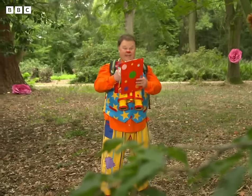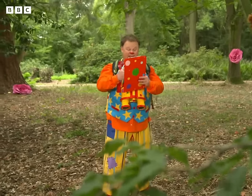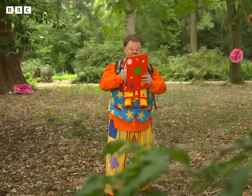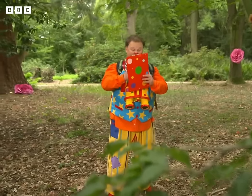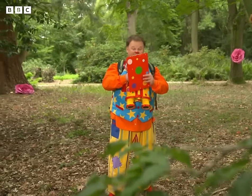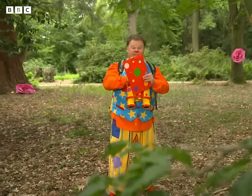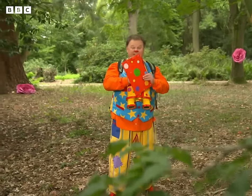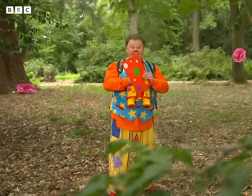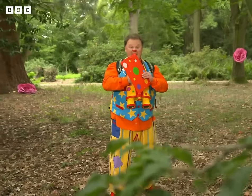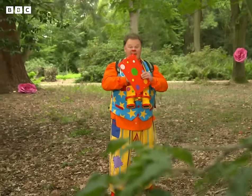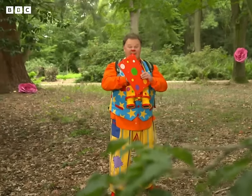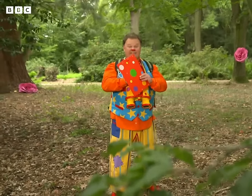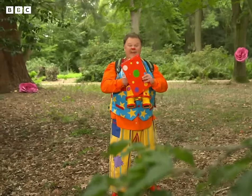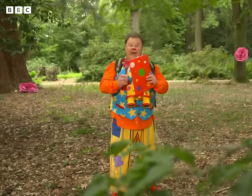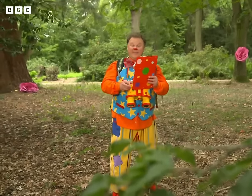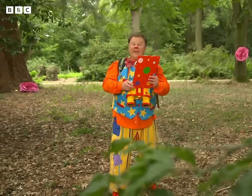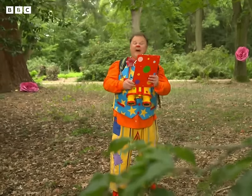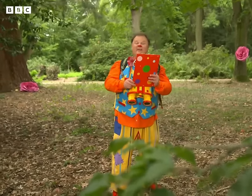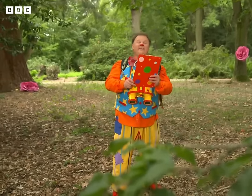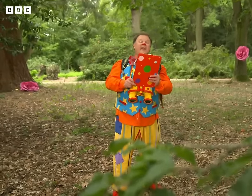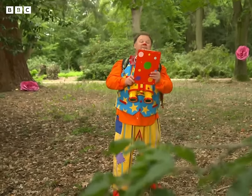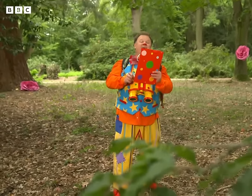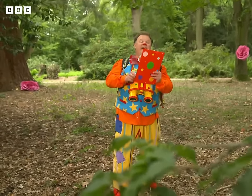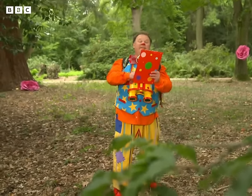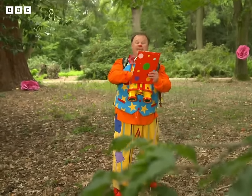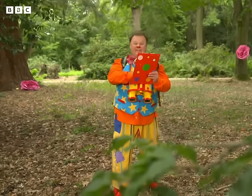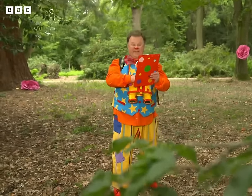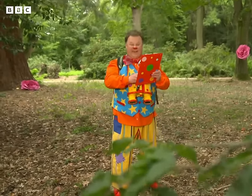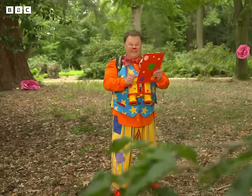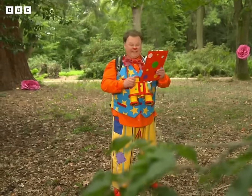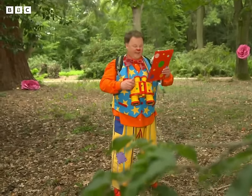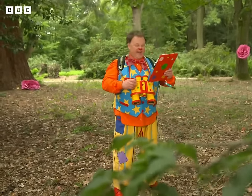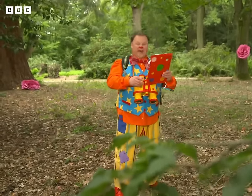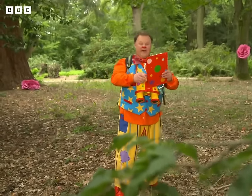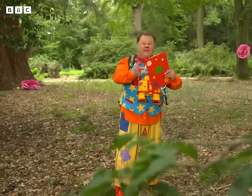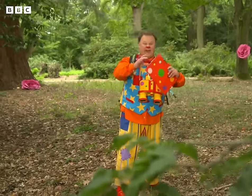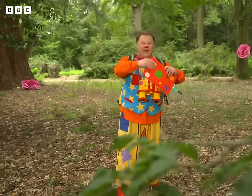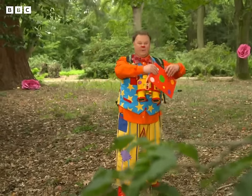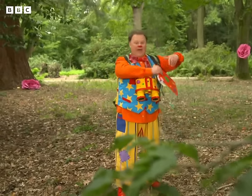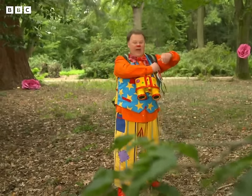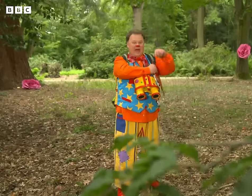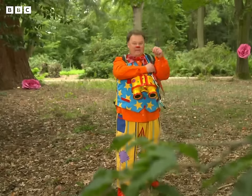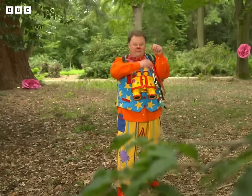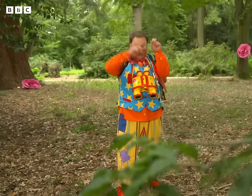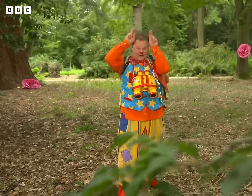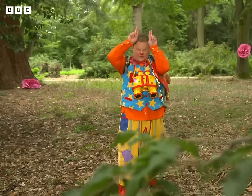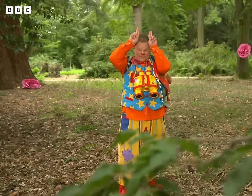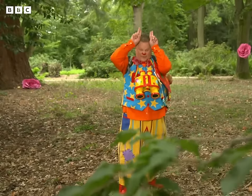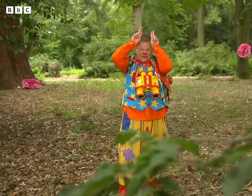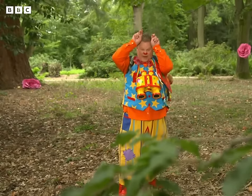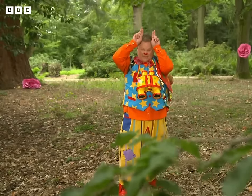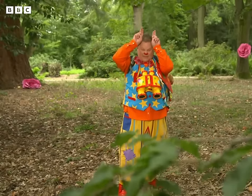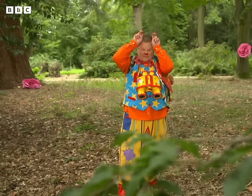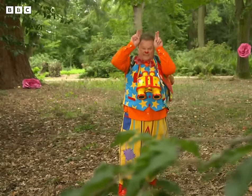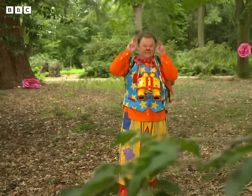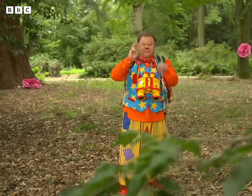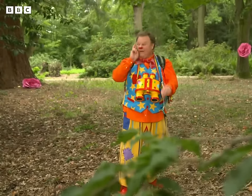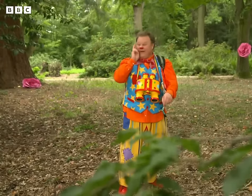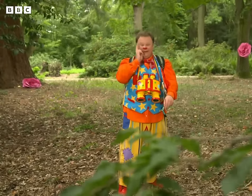Mr. Tumble. Yes, and then our nature hunt is finished. Okay, we have a rabbit to spot.